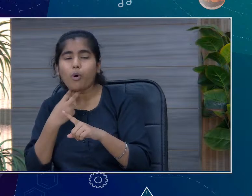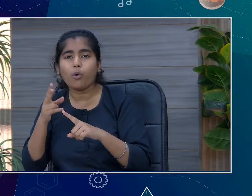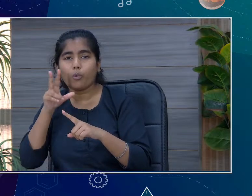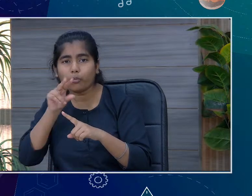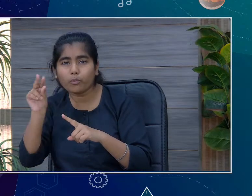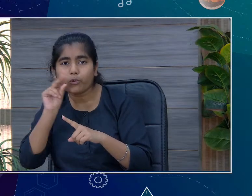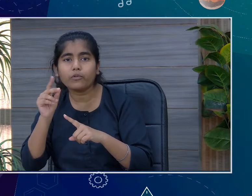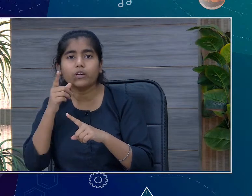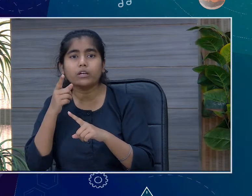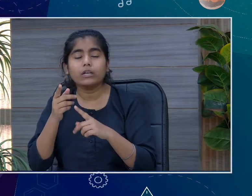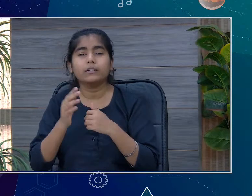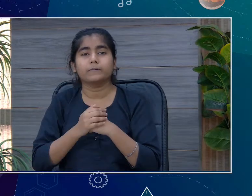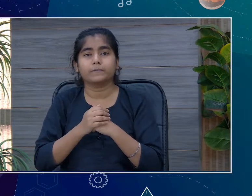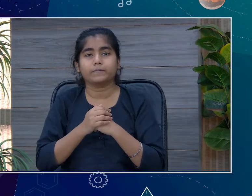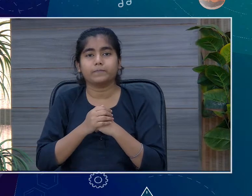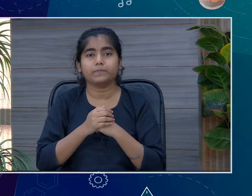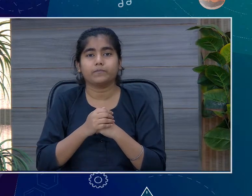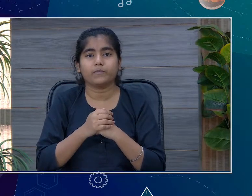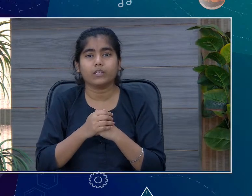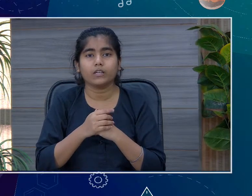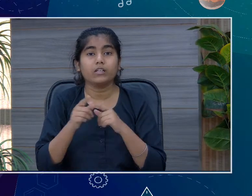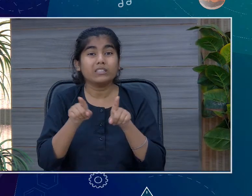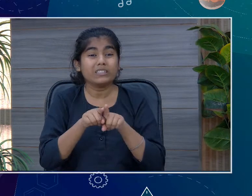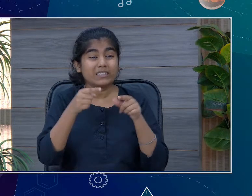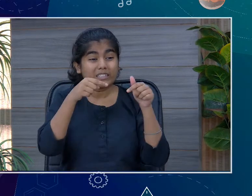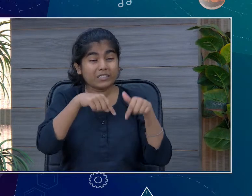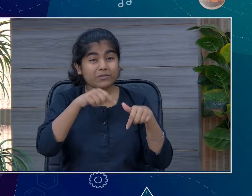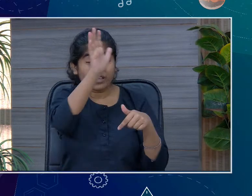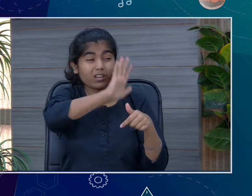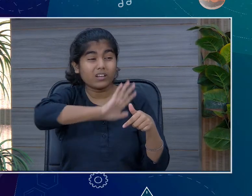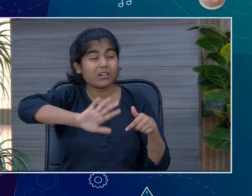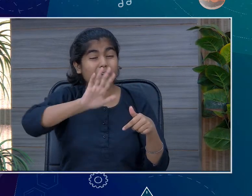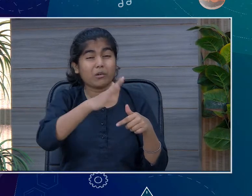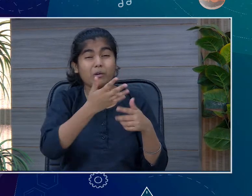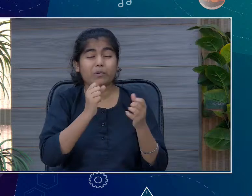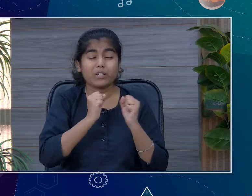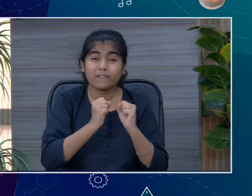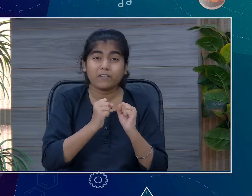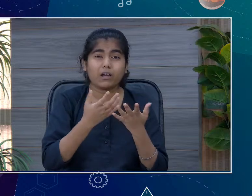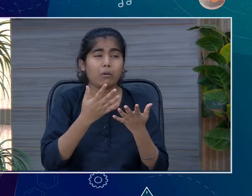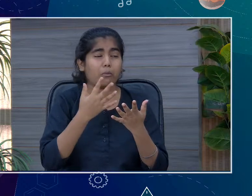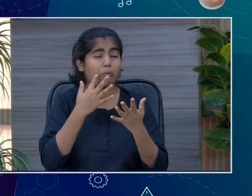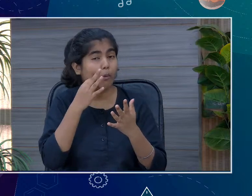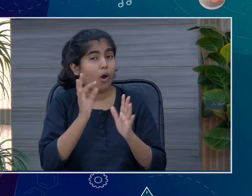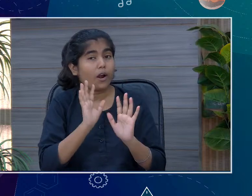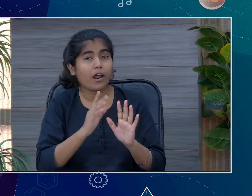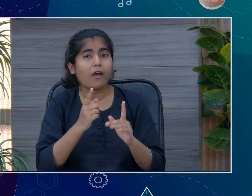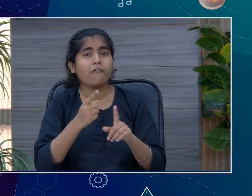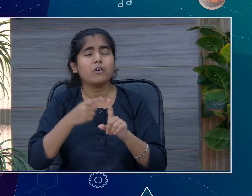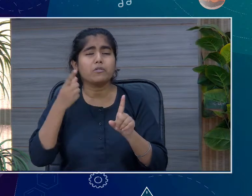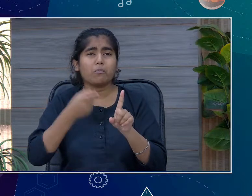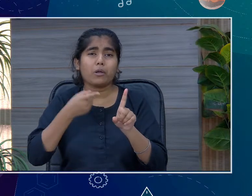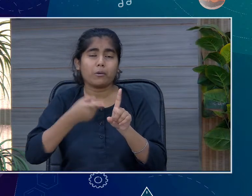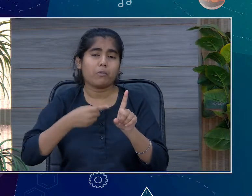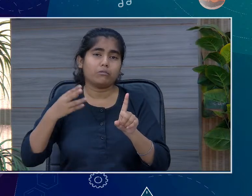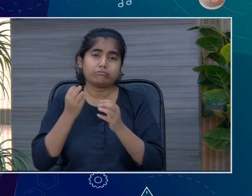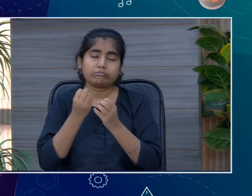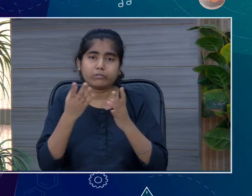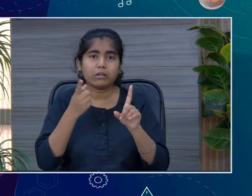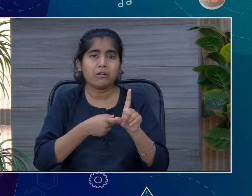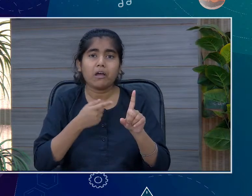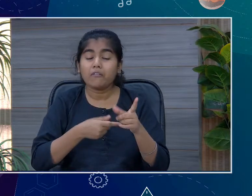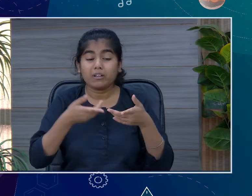to that child is very critical, especially in the early years of education. So, and for years, sign language was not acknowledged